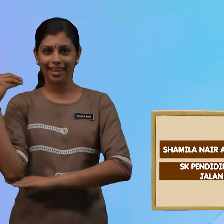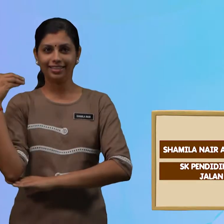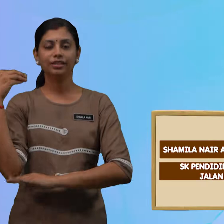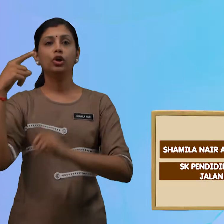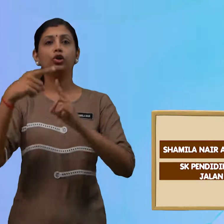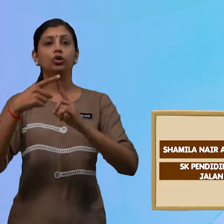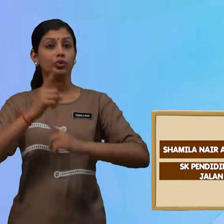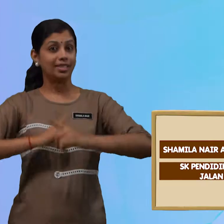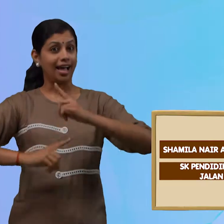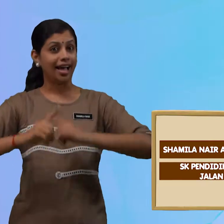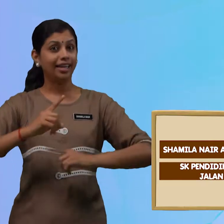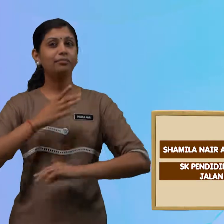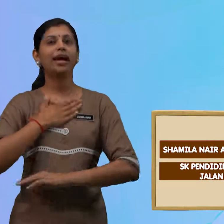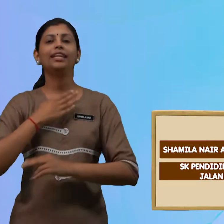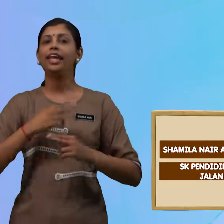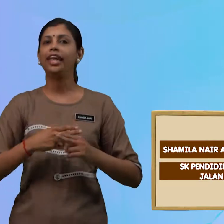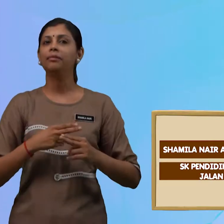And to sign my name,